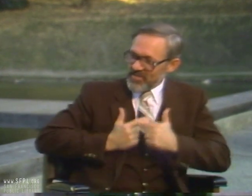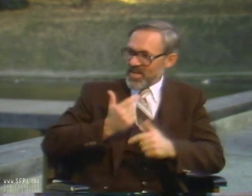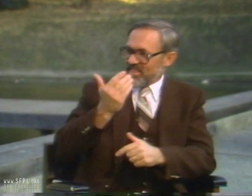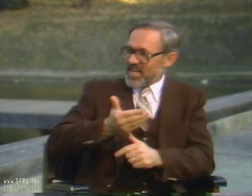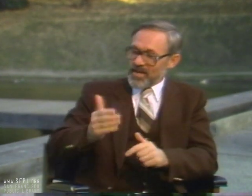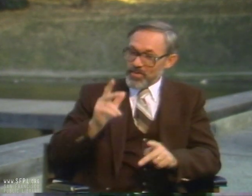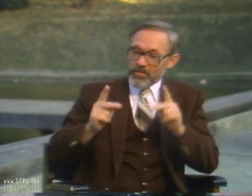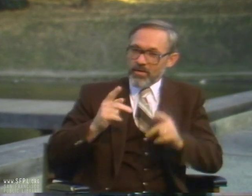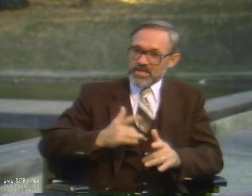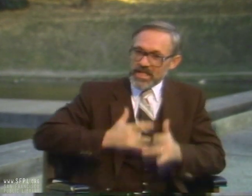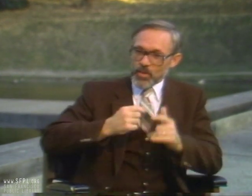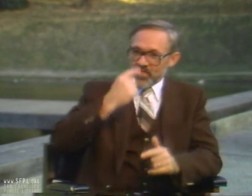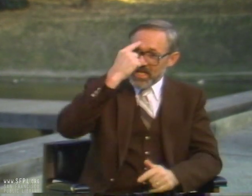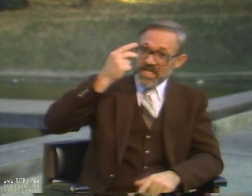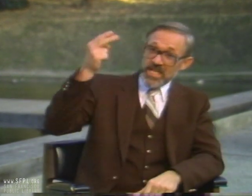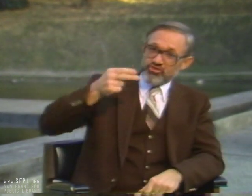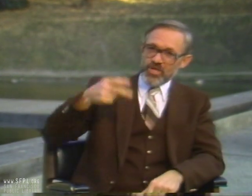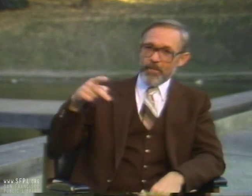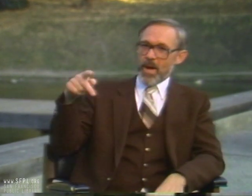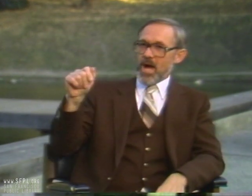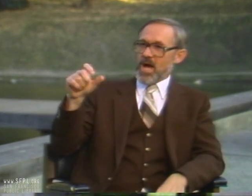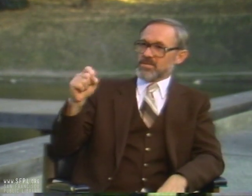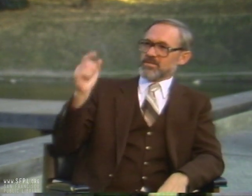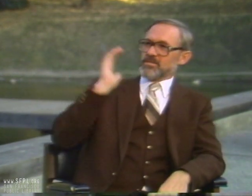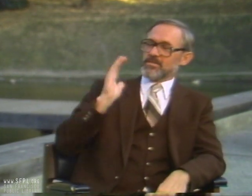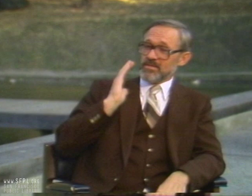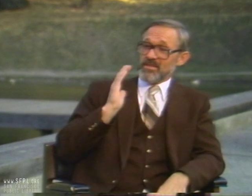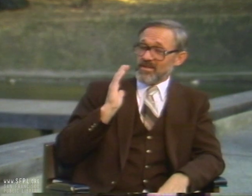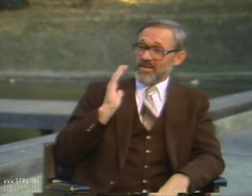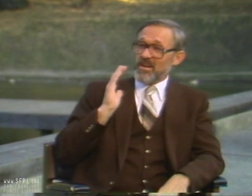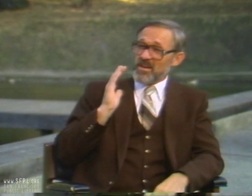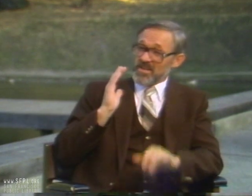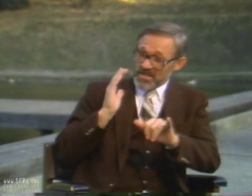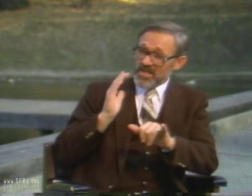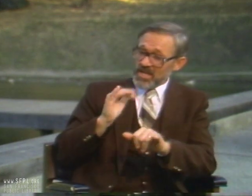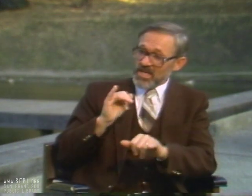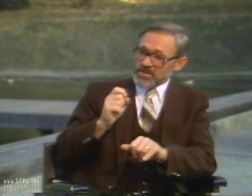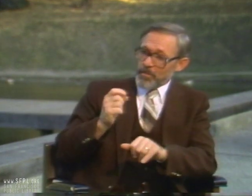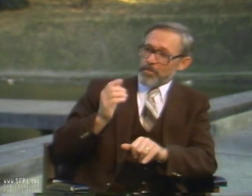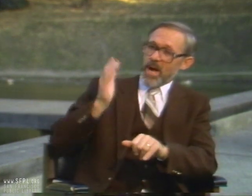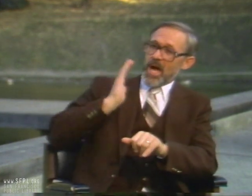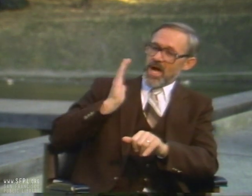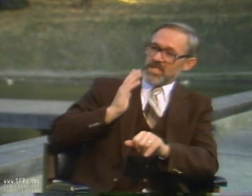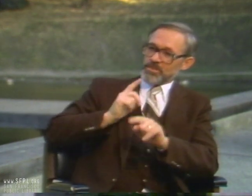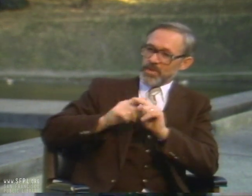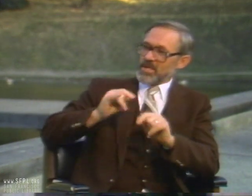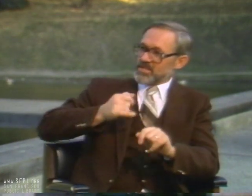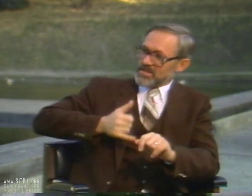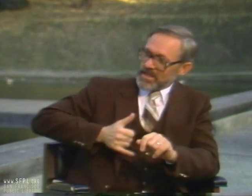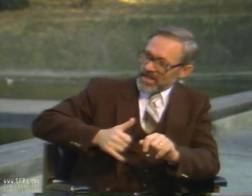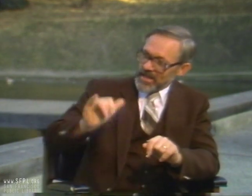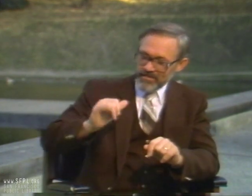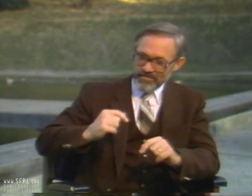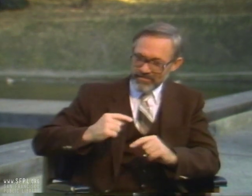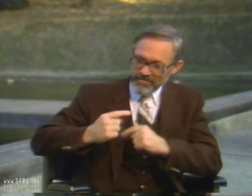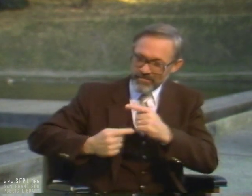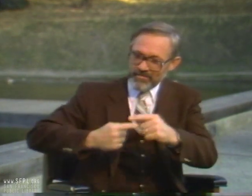living thing. People tend to think history is the past. True, it is a part of the past, but it